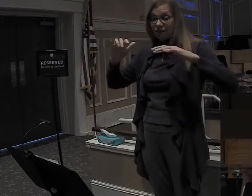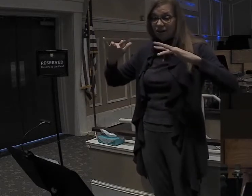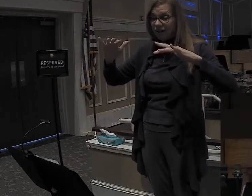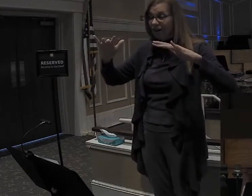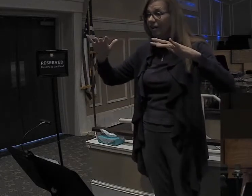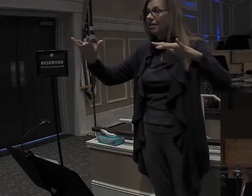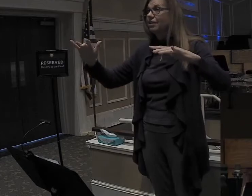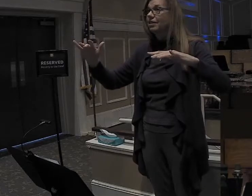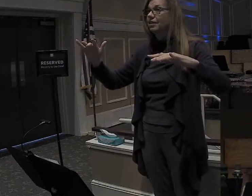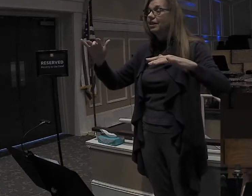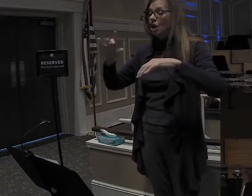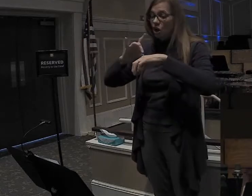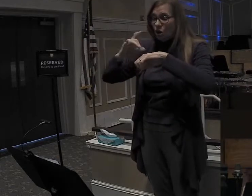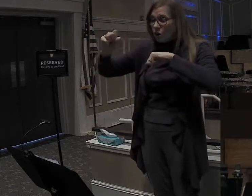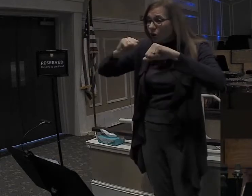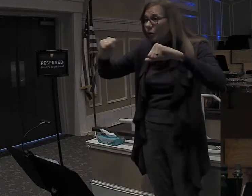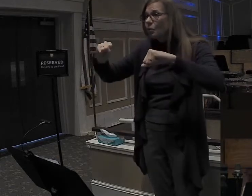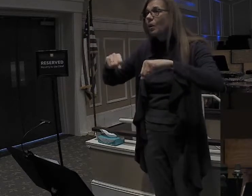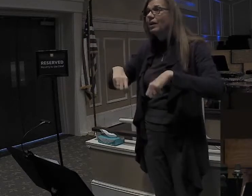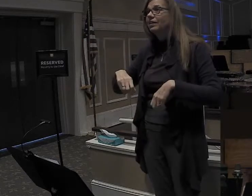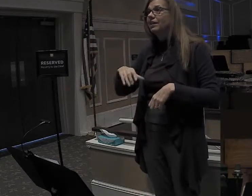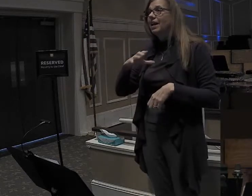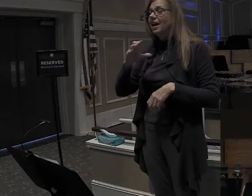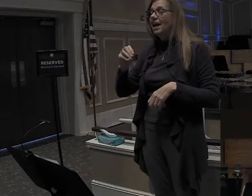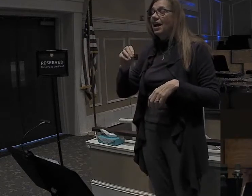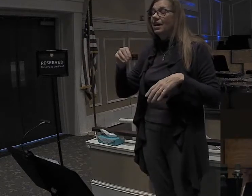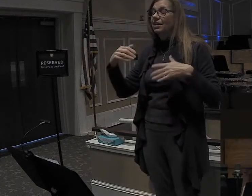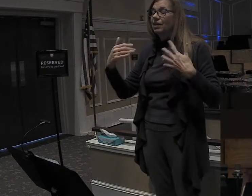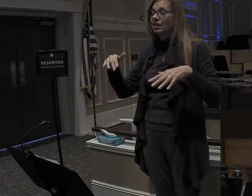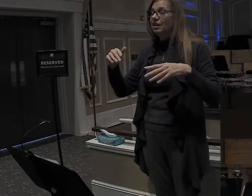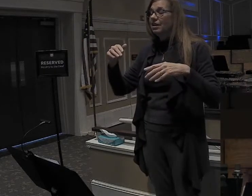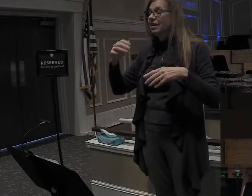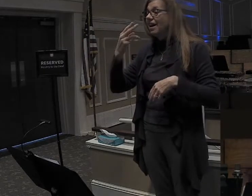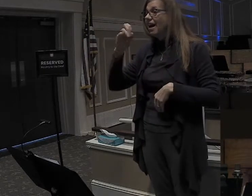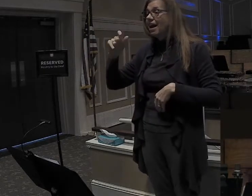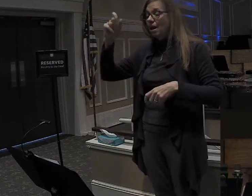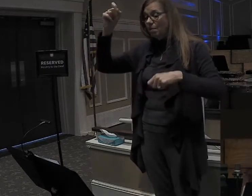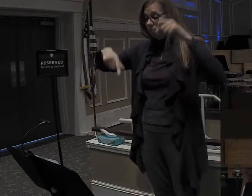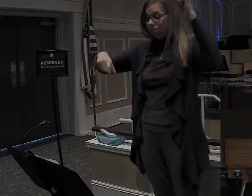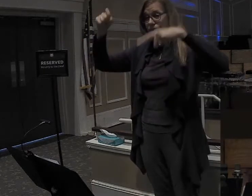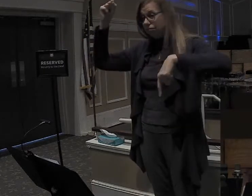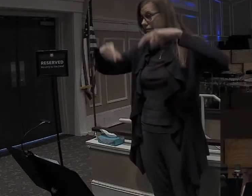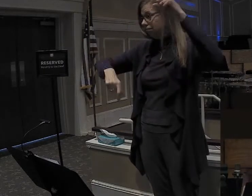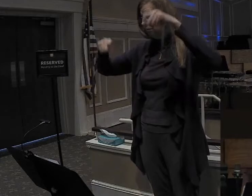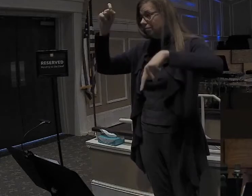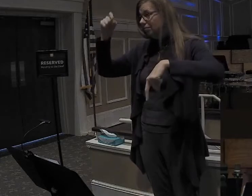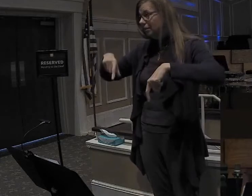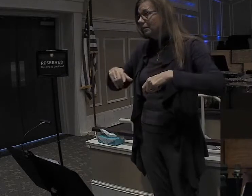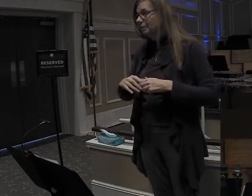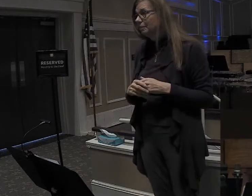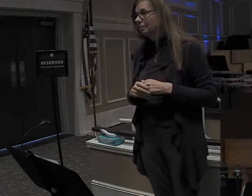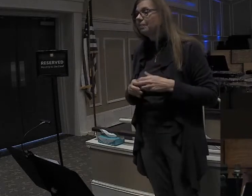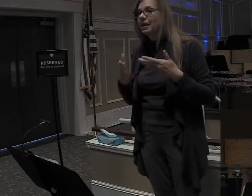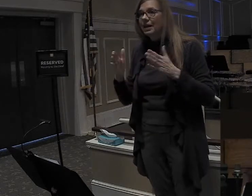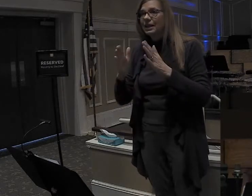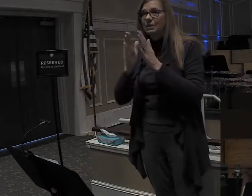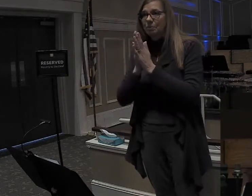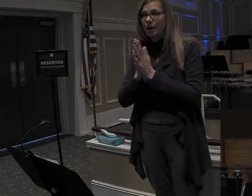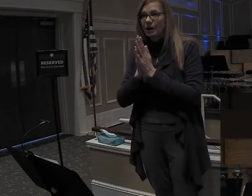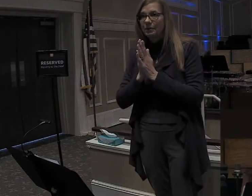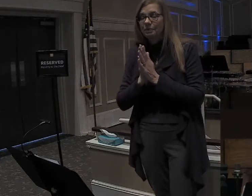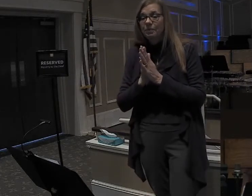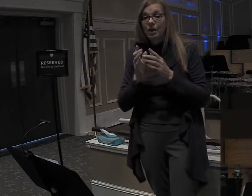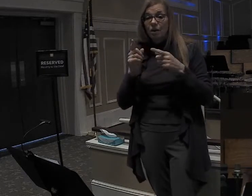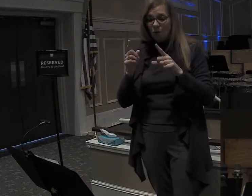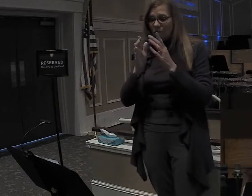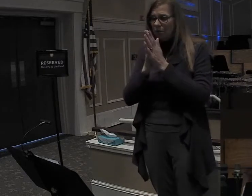thunder and an earthquake and a great hailstorm." Let's go to the Lord this morning in prayer. As we pray